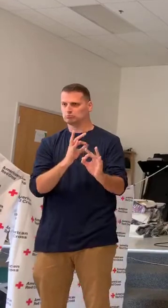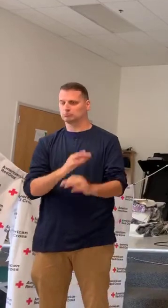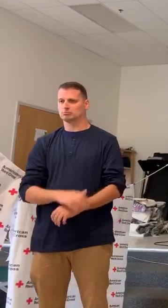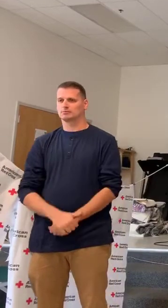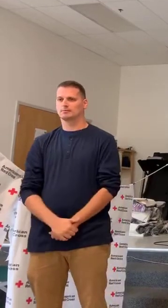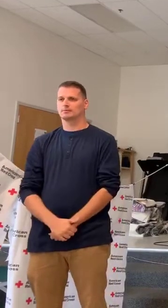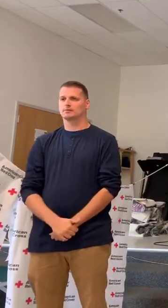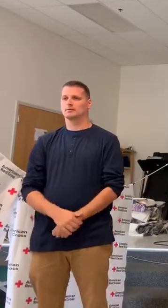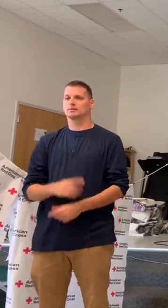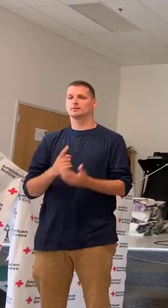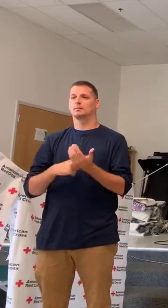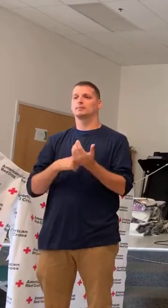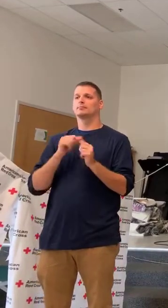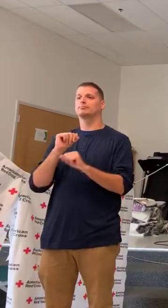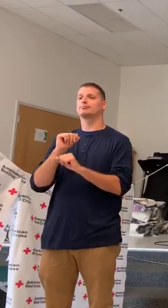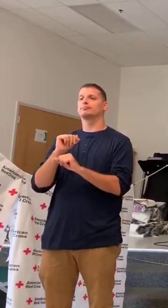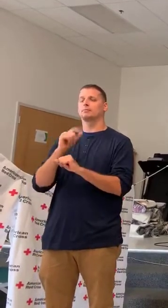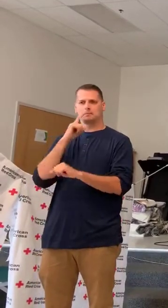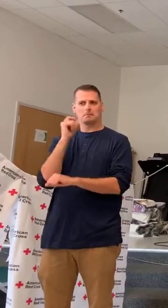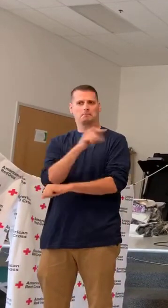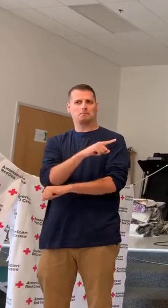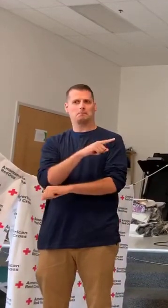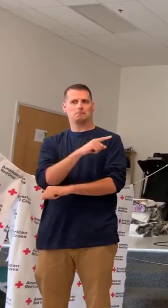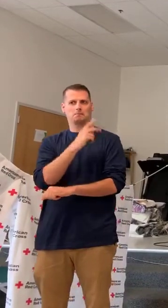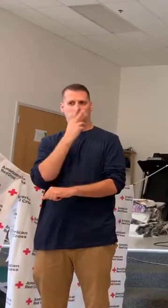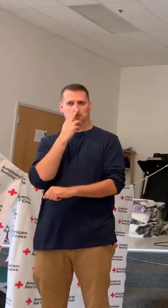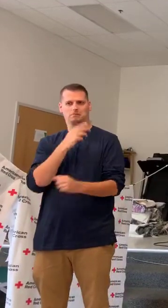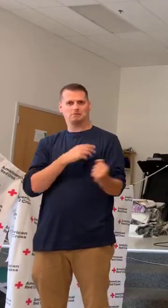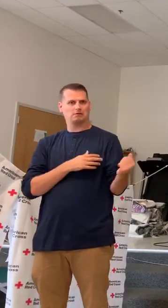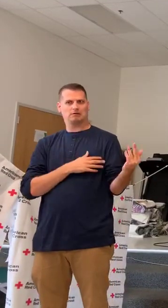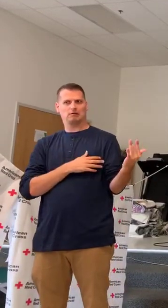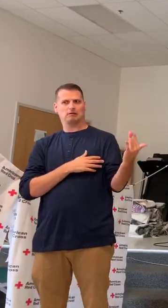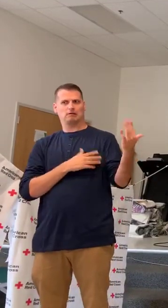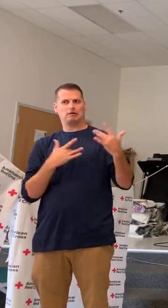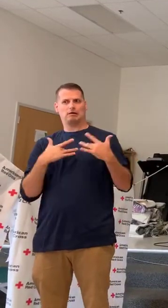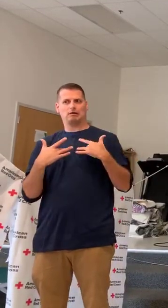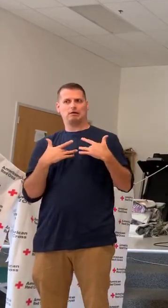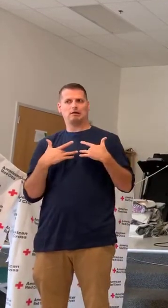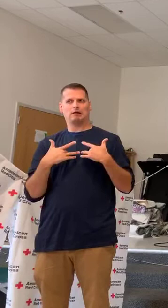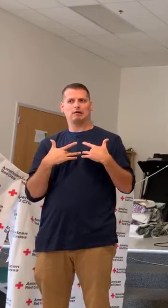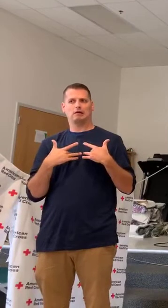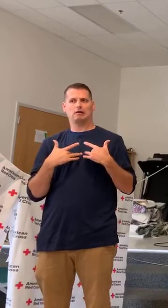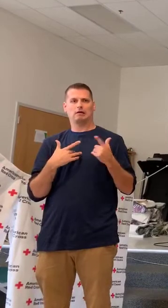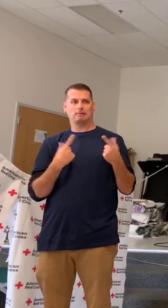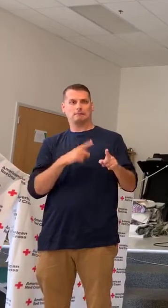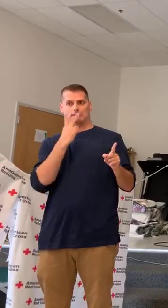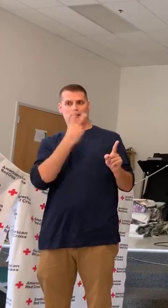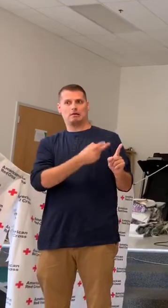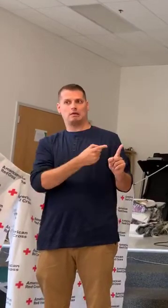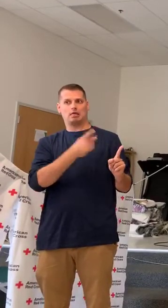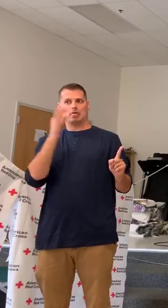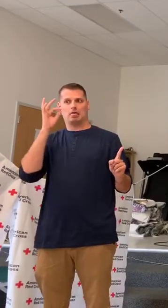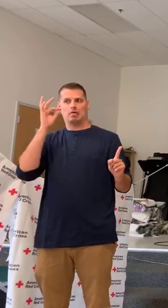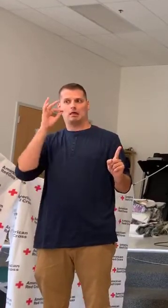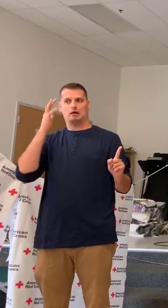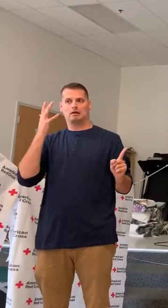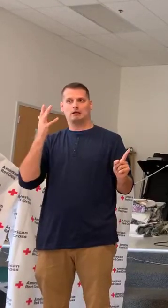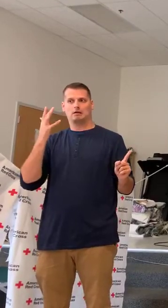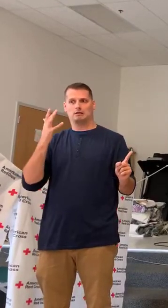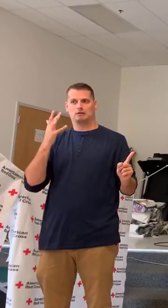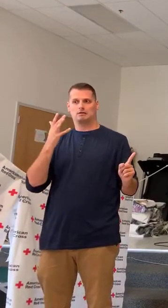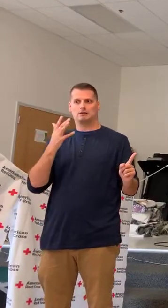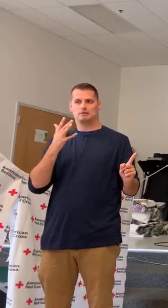see along the side of the road, although, like she mentioned, can seem there's very little, dramatic if there's you're not little ones, but there's big ones. I call them in with the